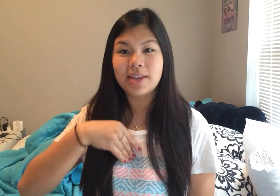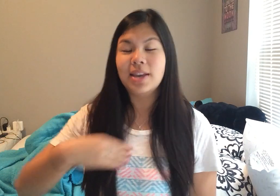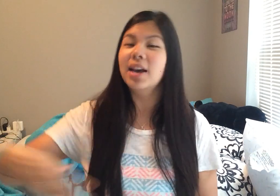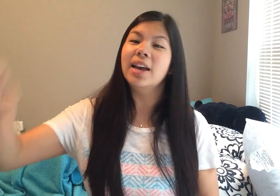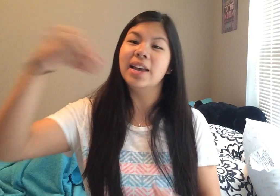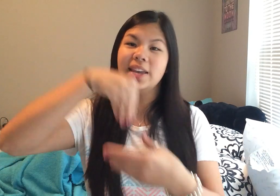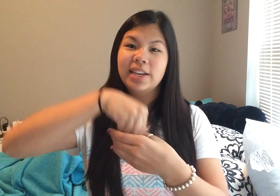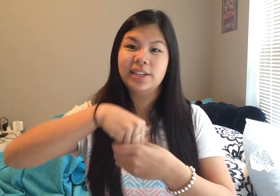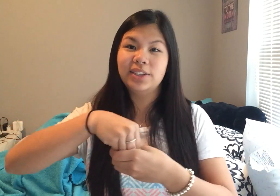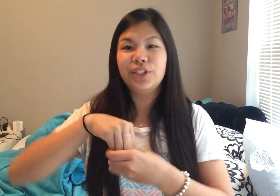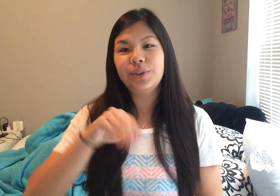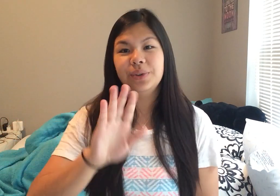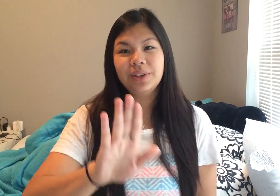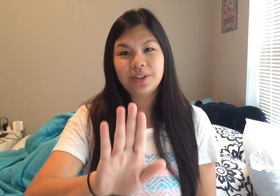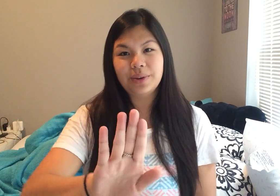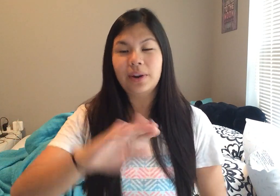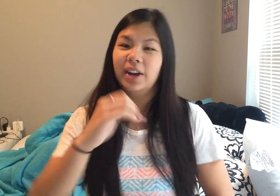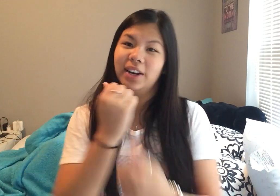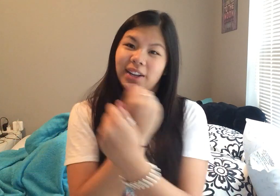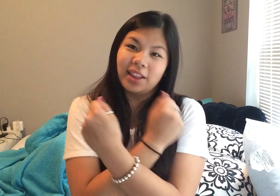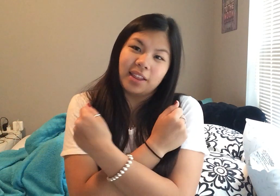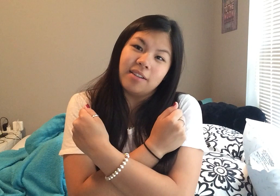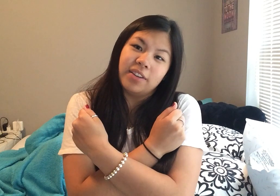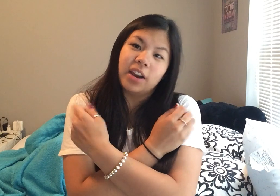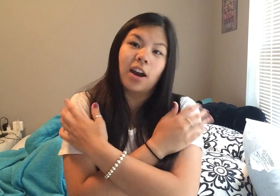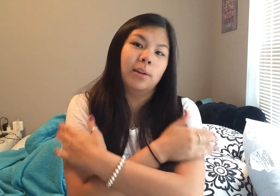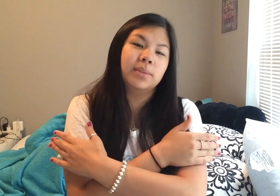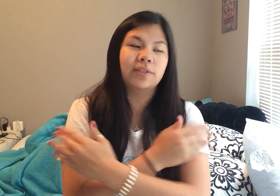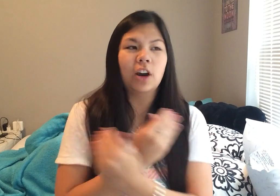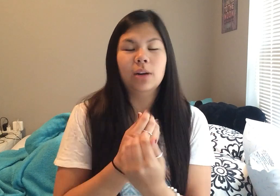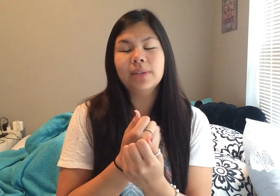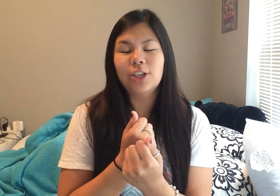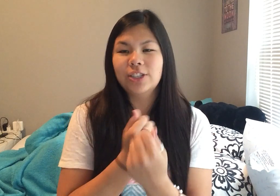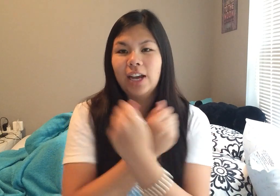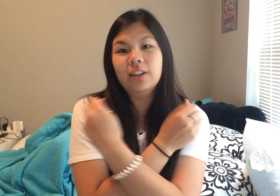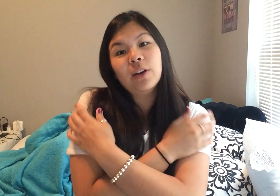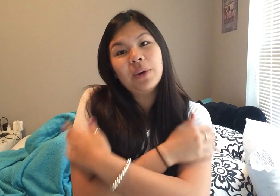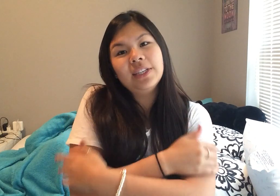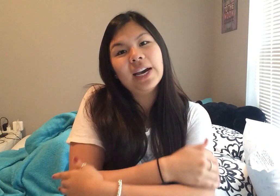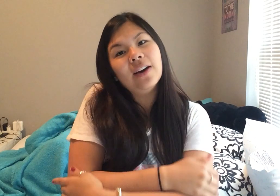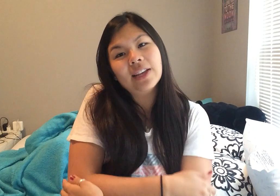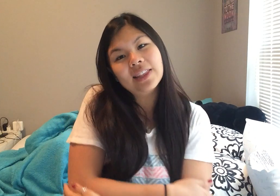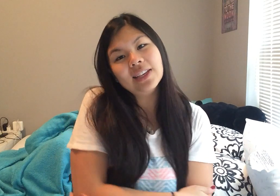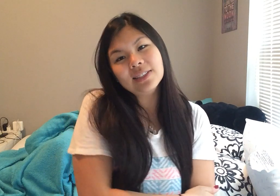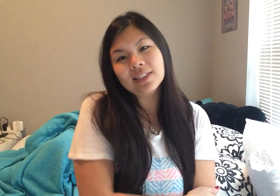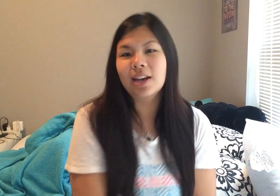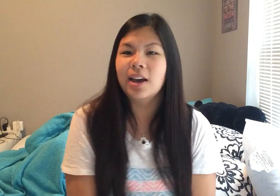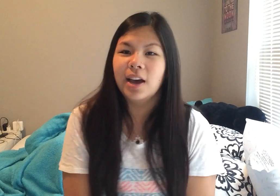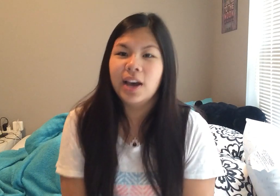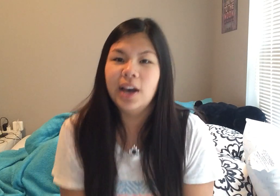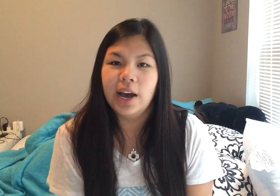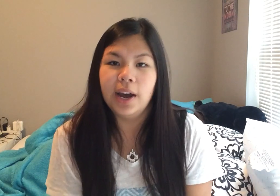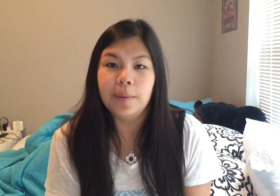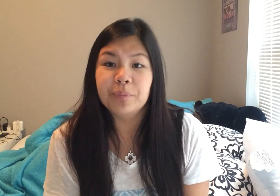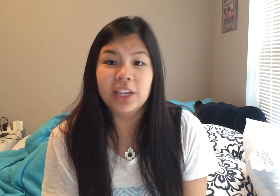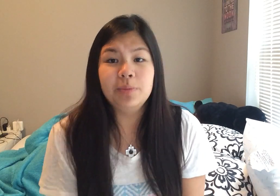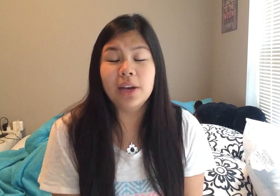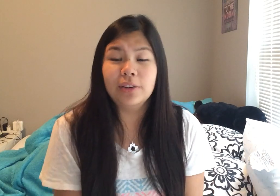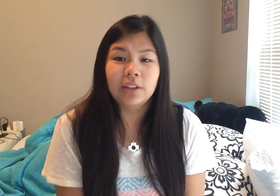me into your loving arms. And for arms, I just kind of like went down like this. Kiss me under the